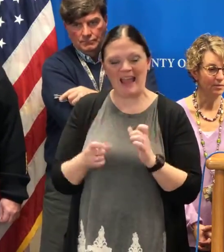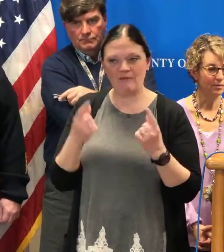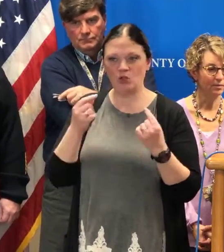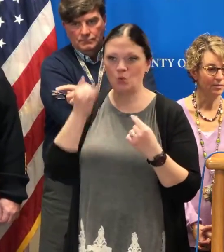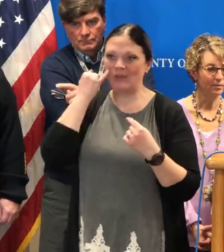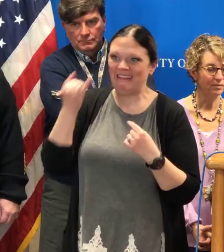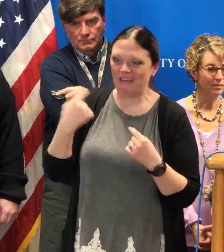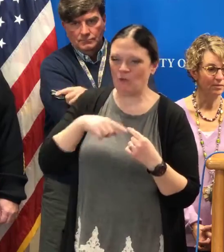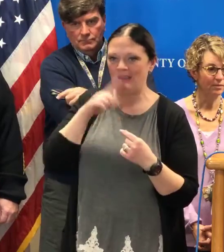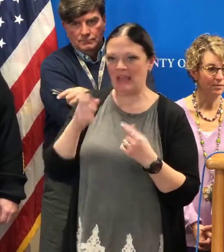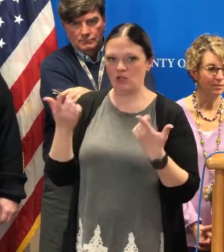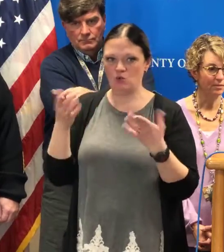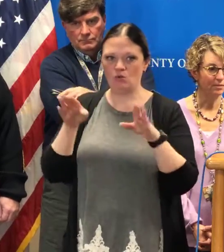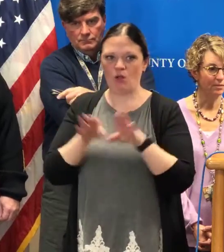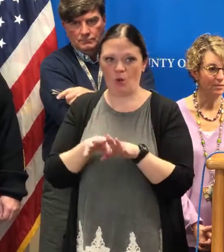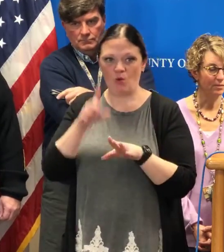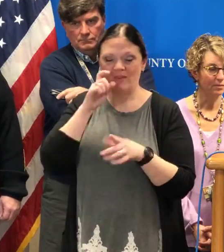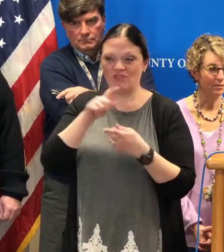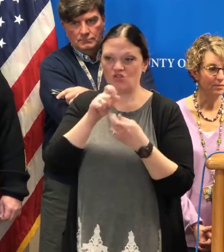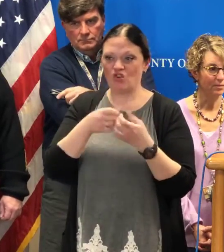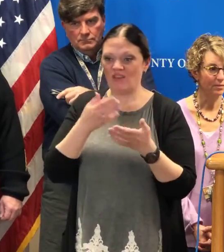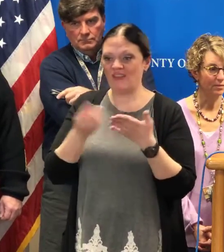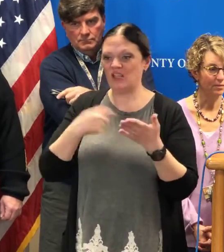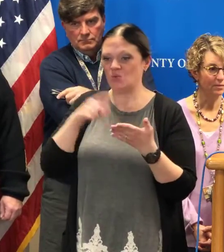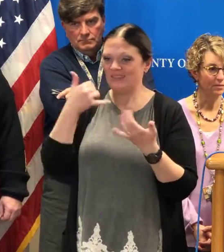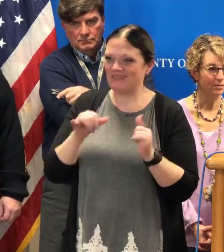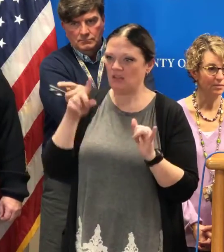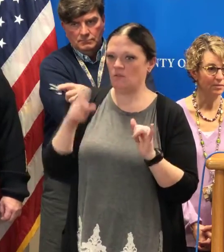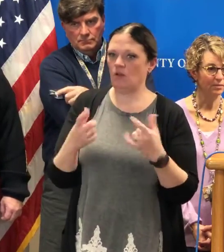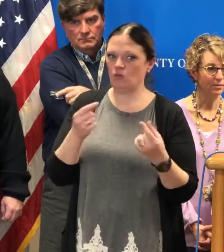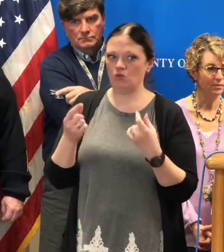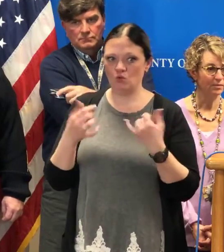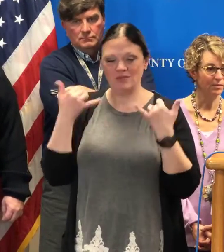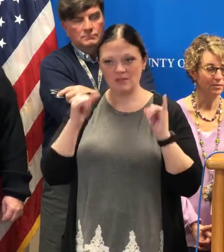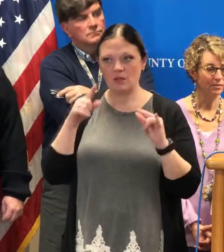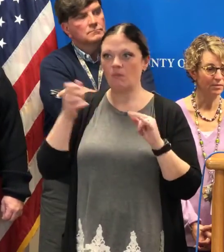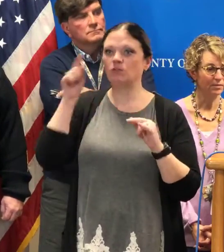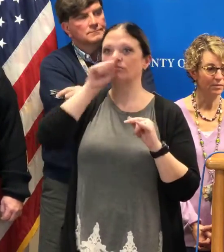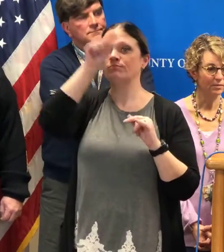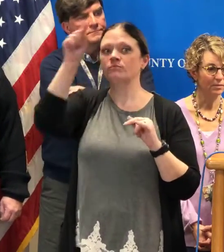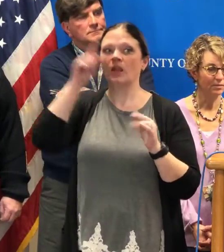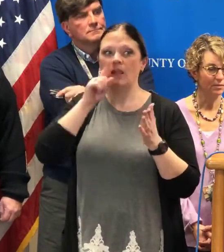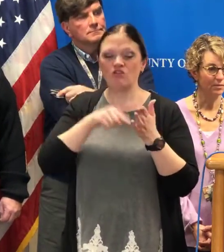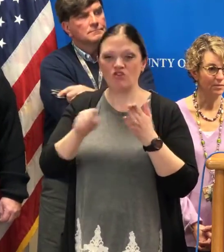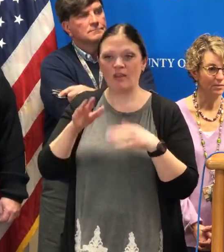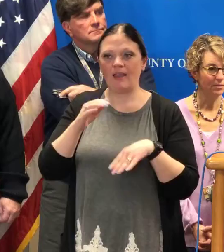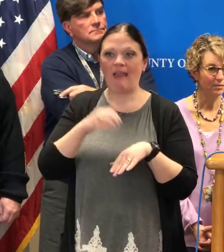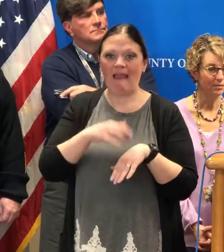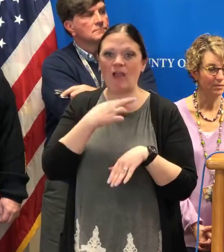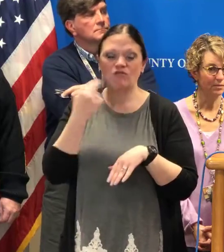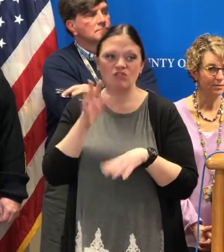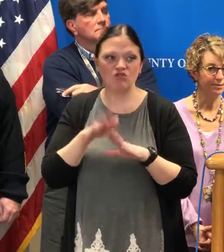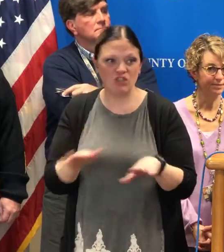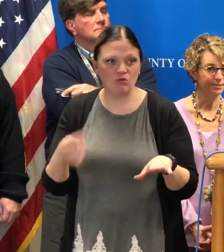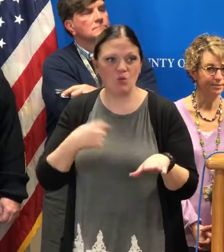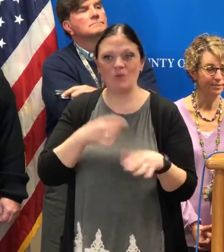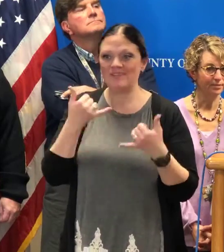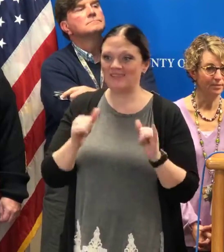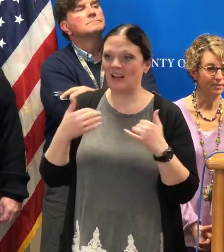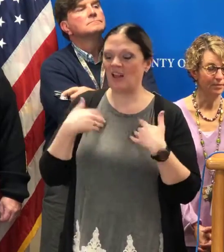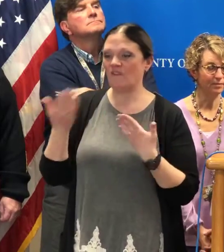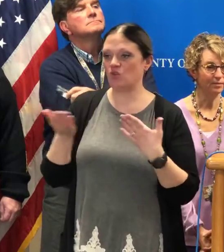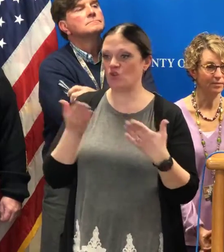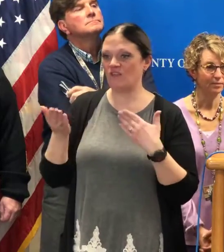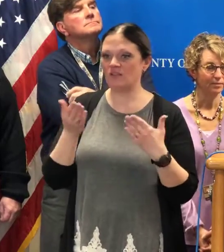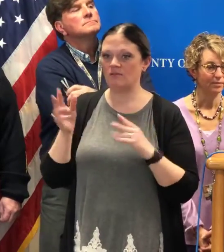had to close, because there's certain things we still must do. We still must go out there and check on at-risk children. We still have services